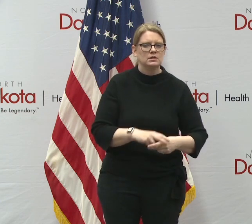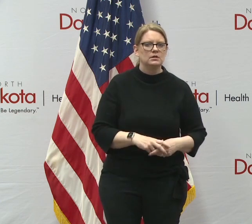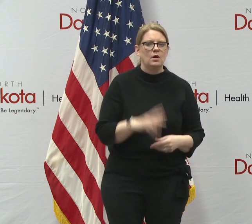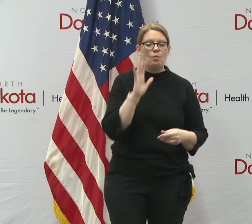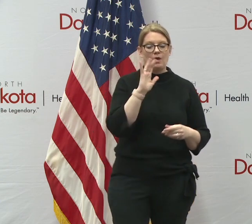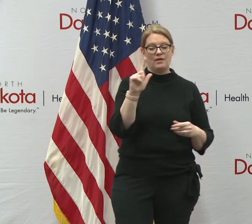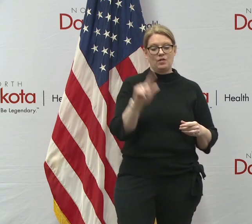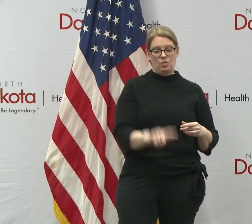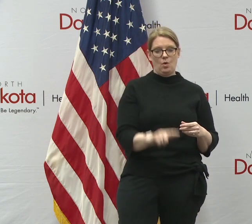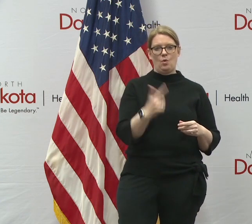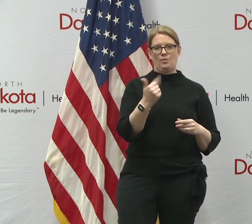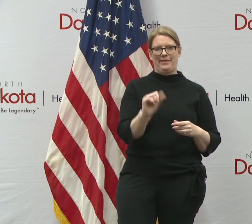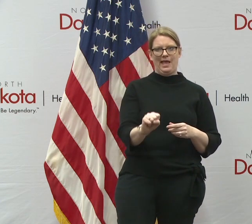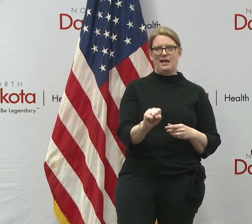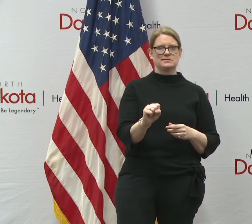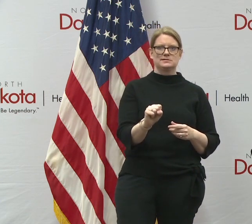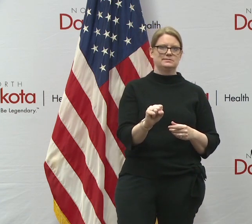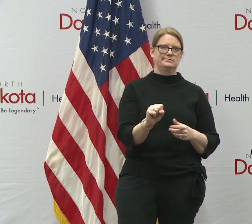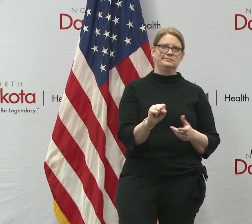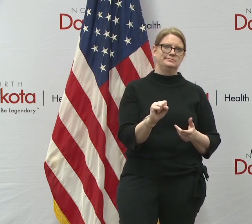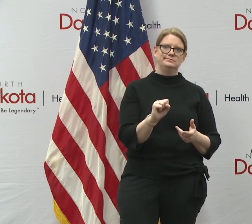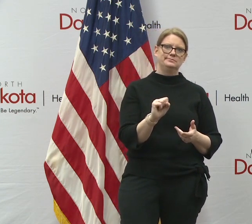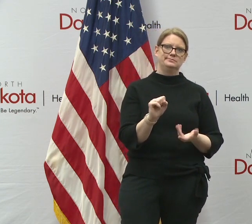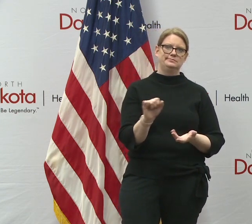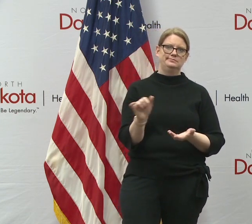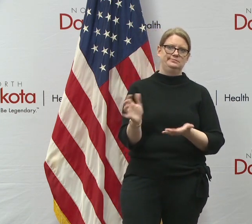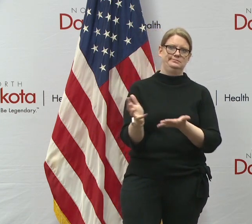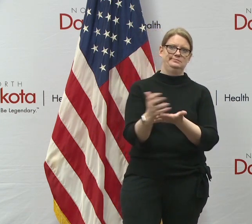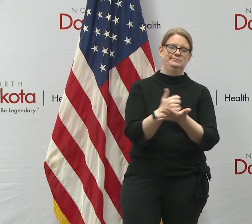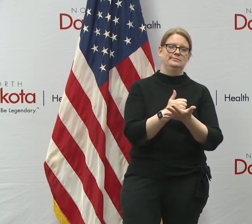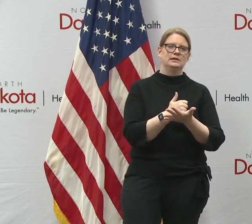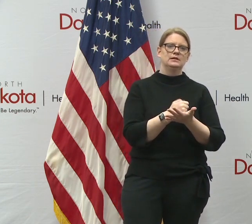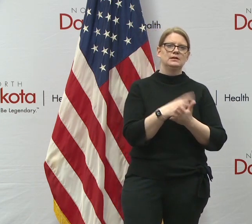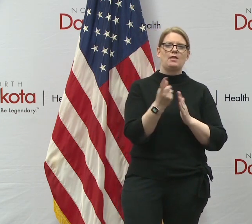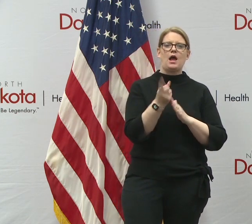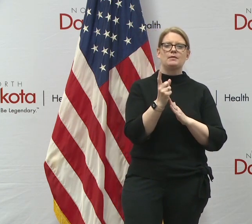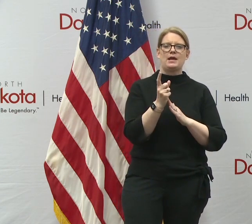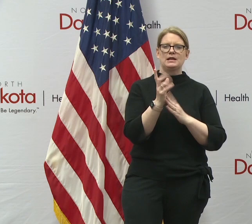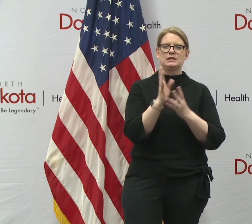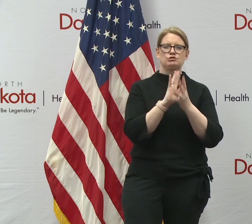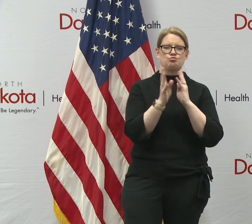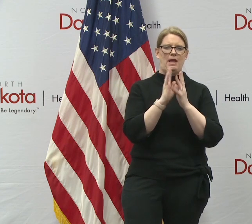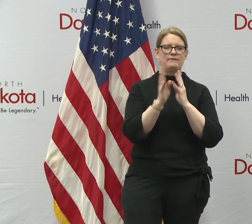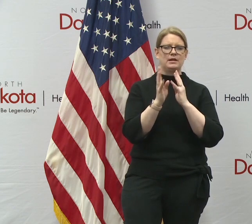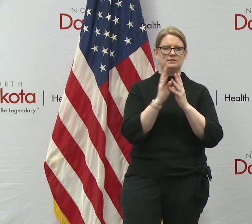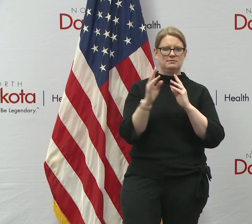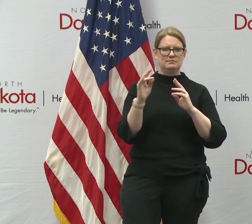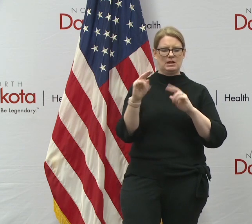gas tax collections. I think at least the automated traffic monitors that